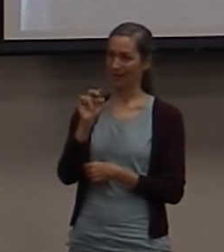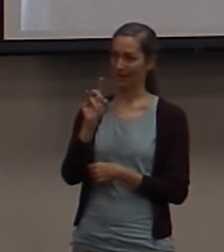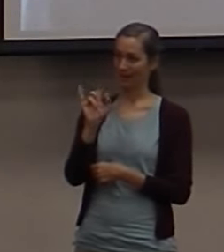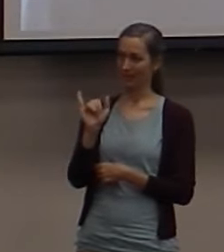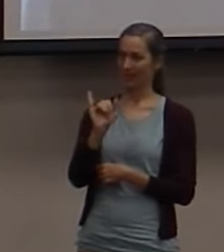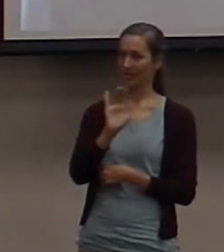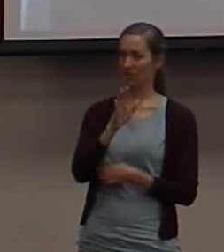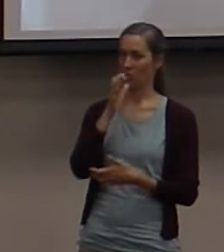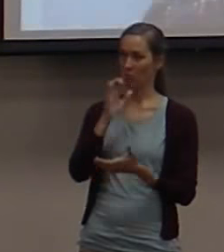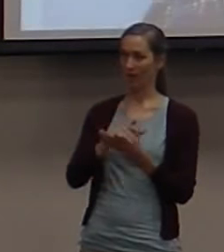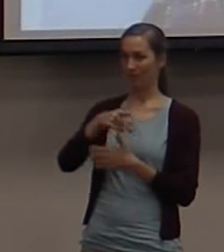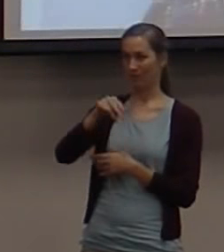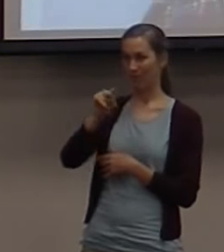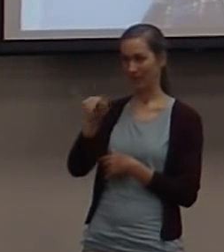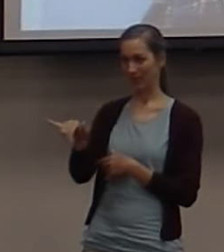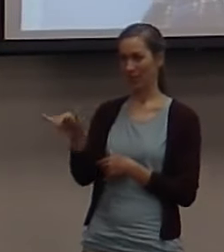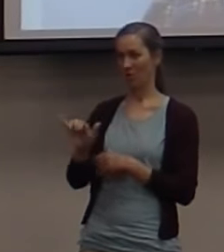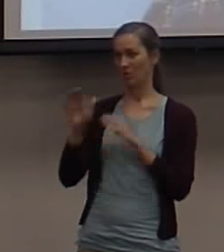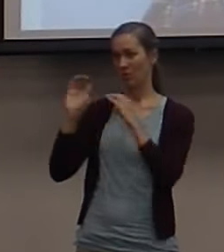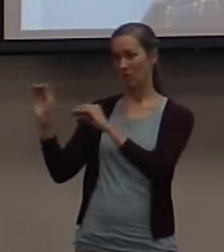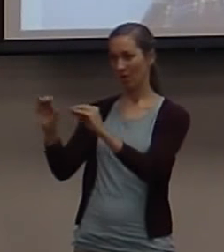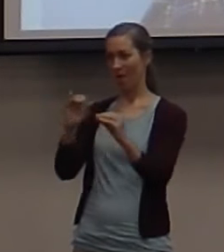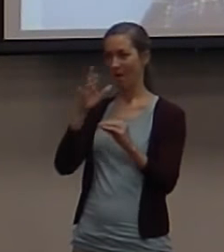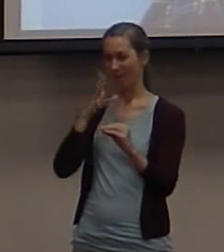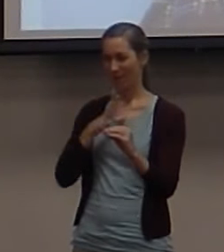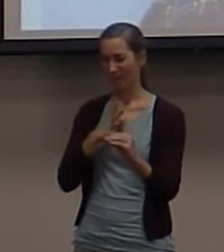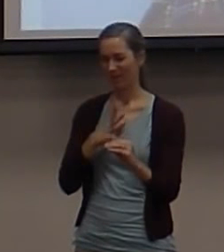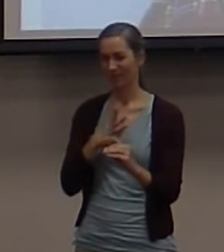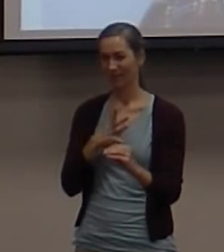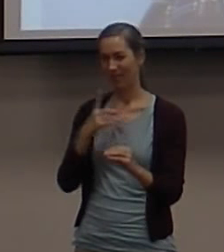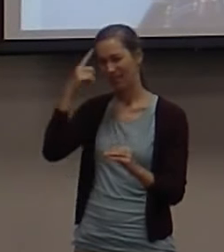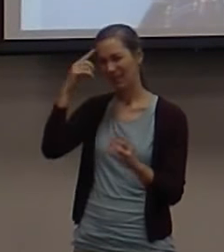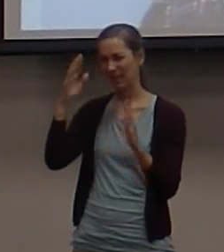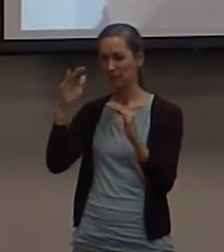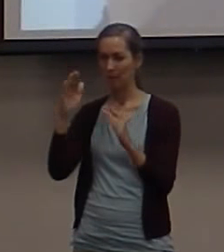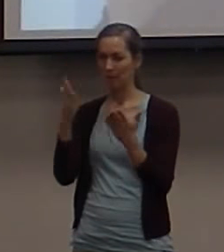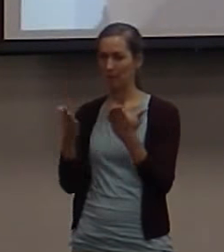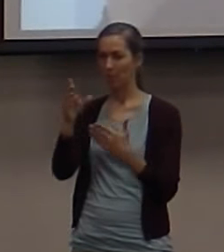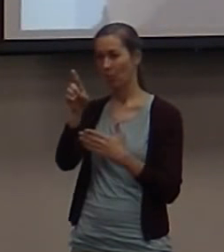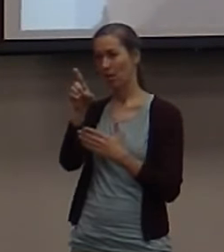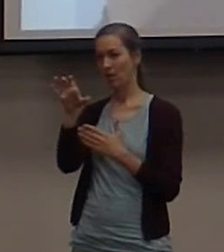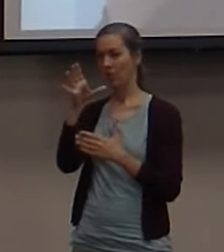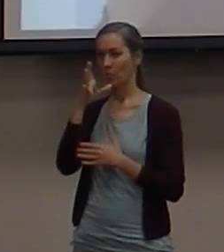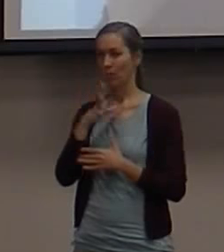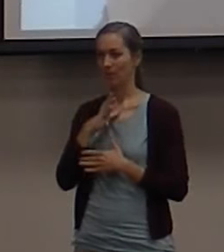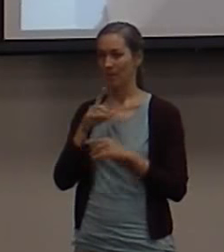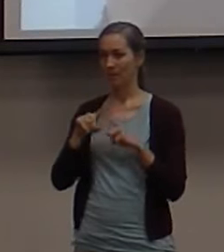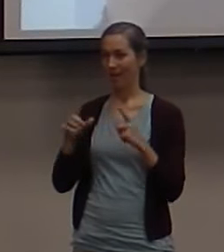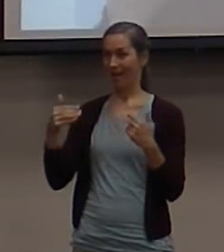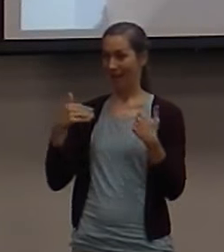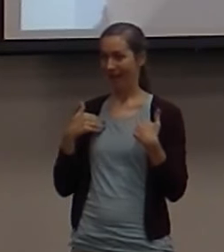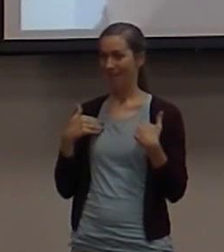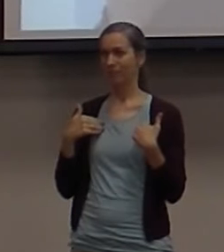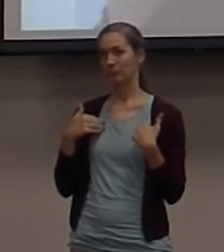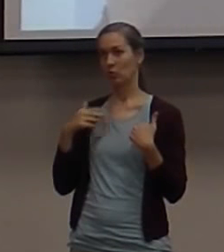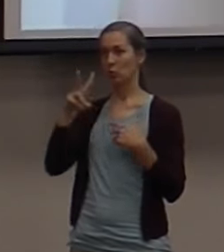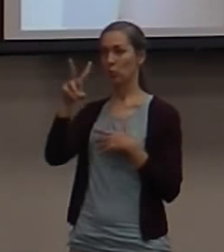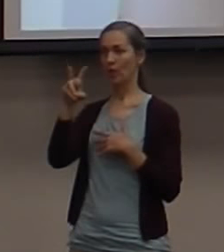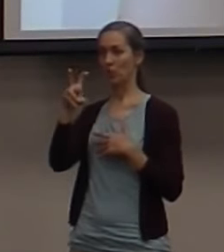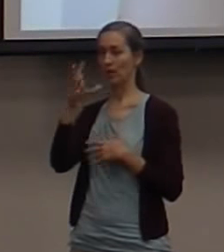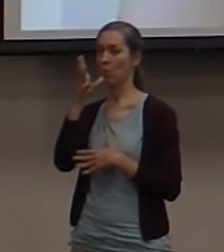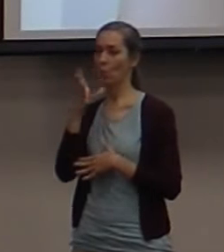I think they had expected maybe 100 and ended up with about 200 ladies for the activities. We